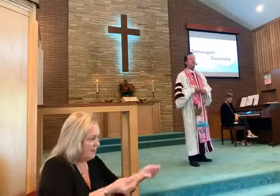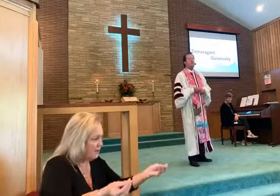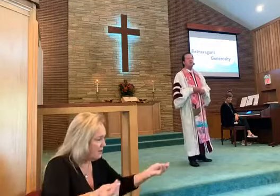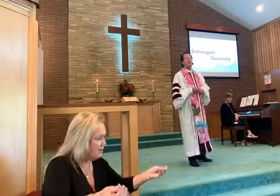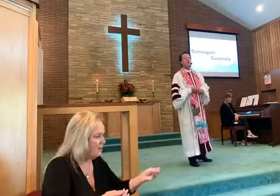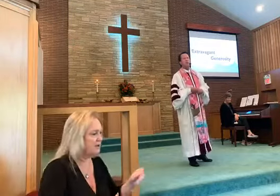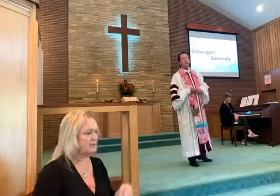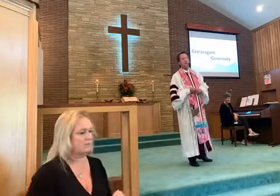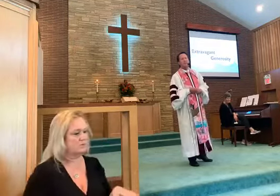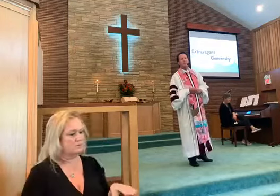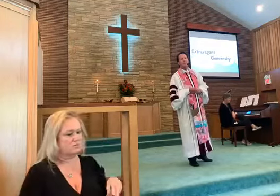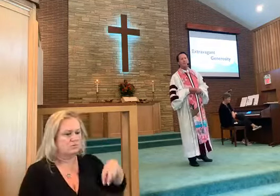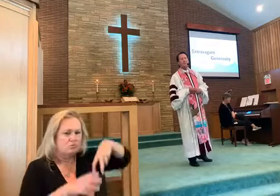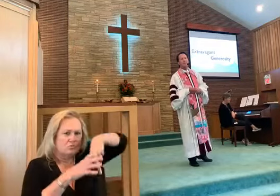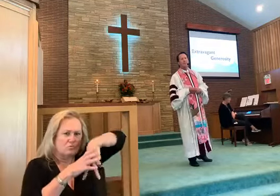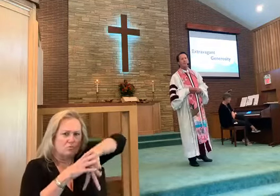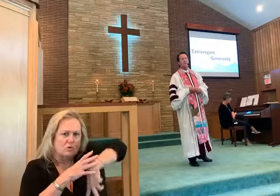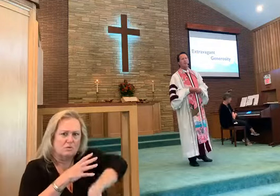that will take root.